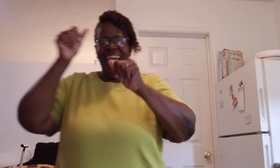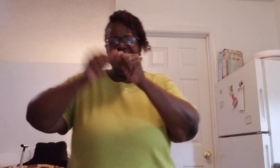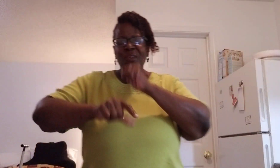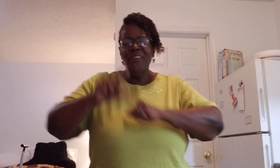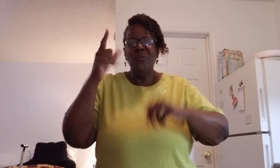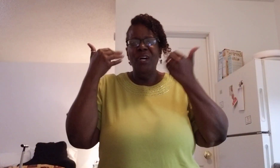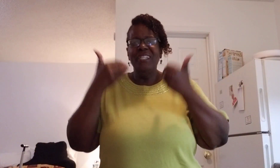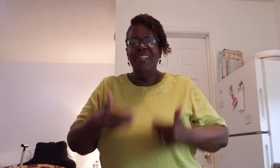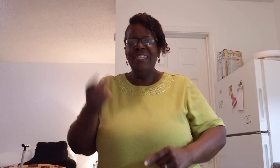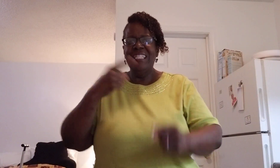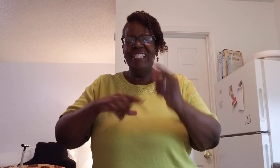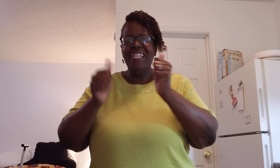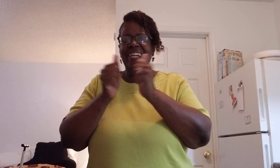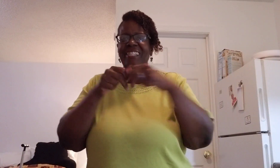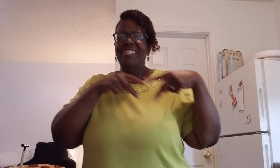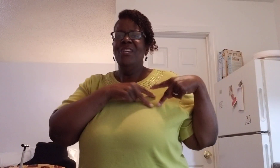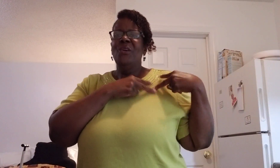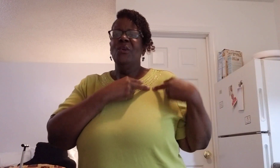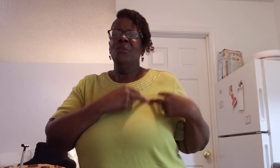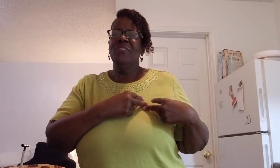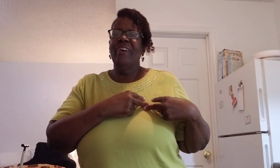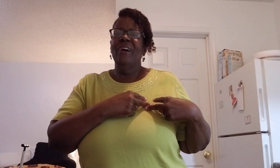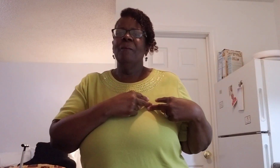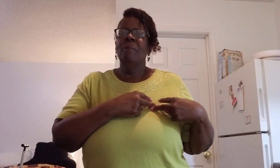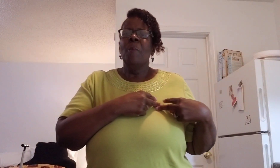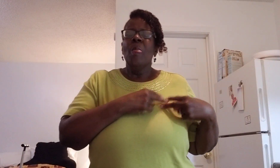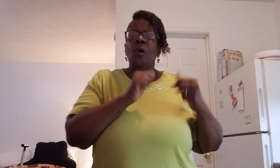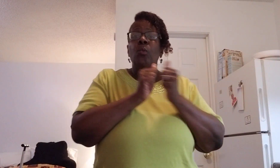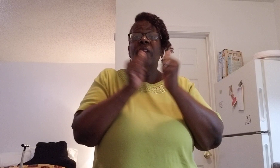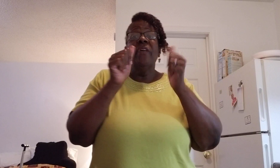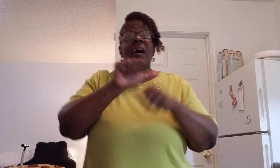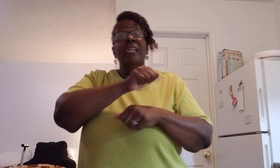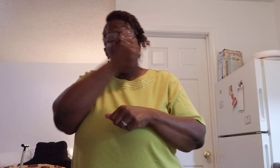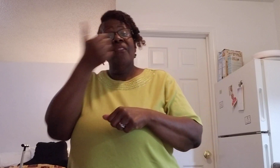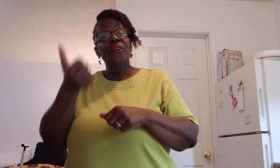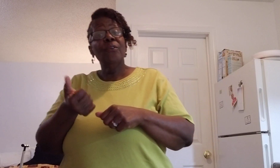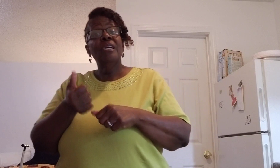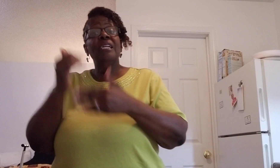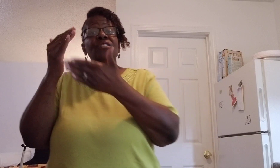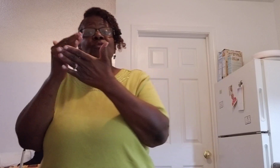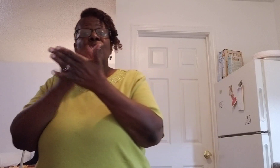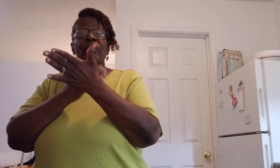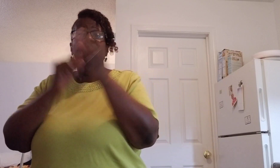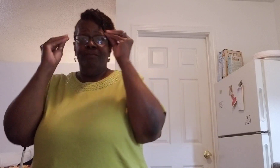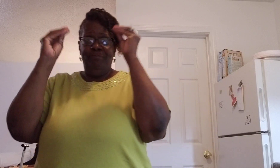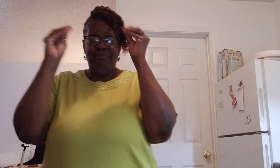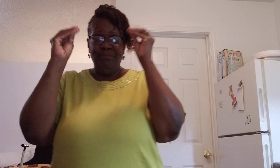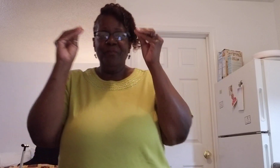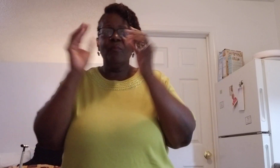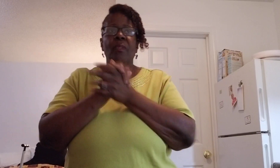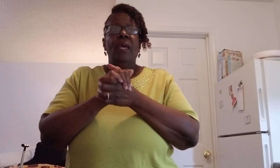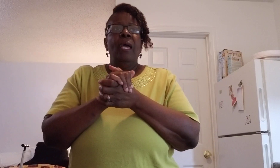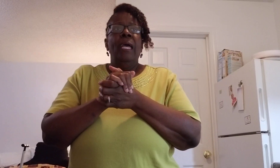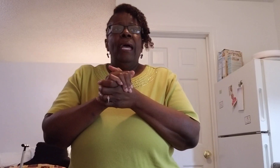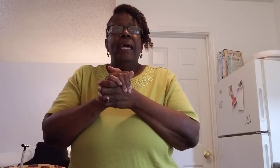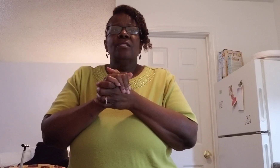Hello everyone, this is Signing with Val with another tutorial. And